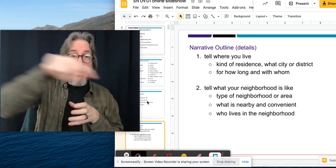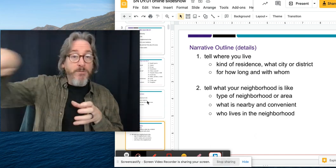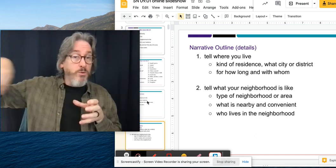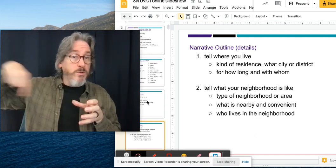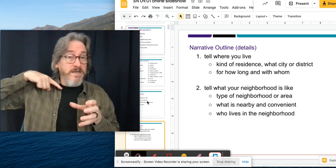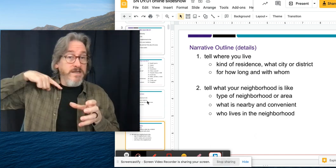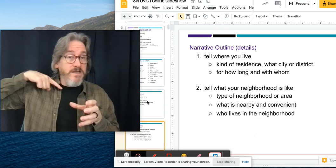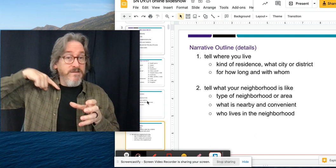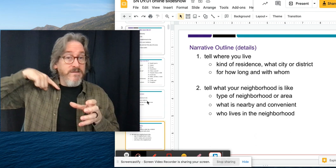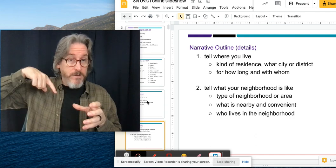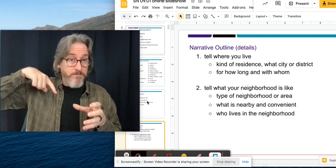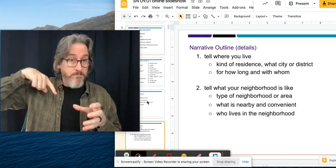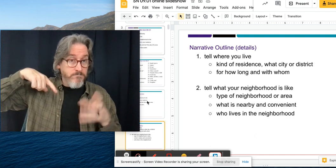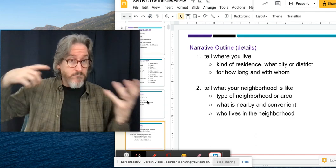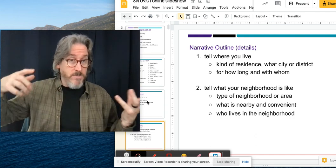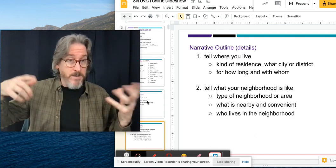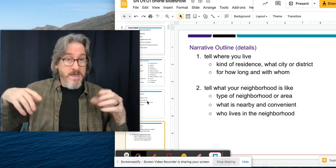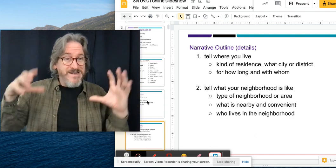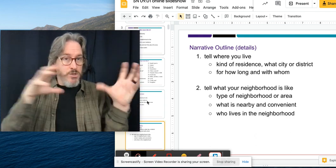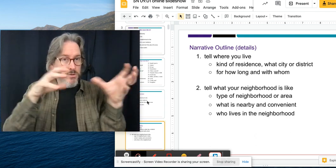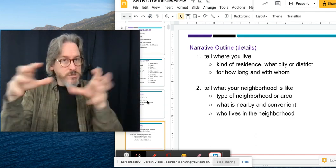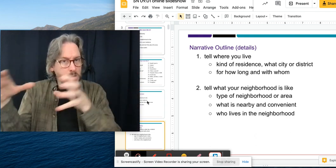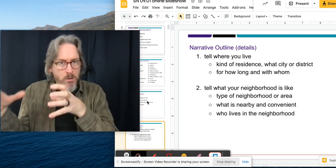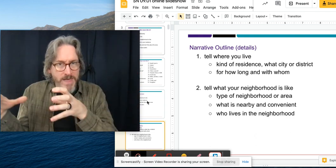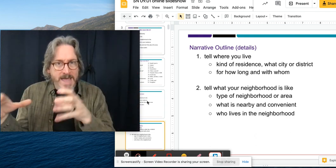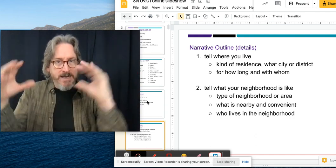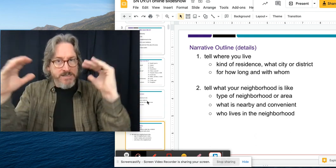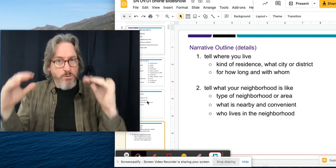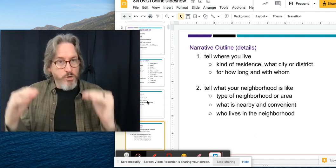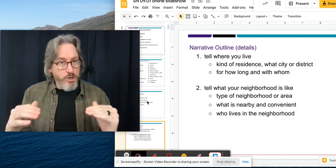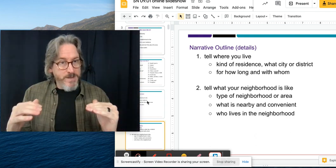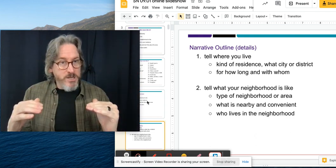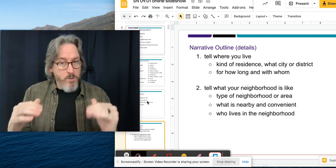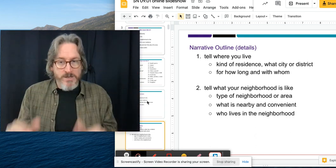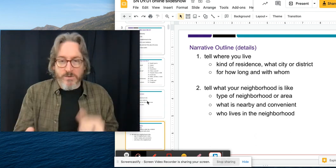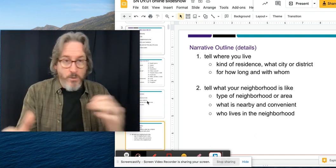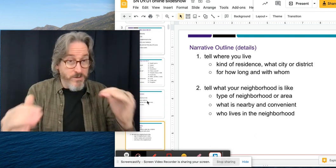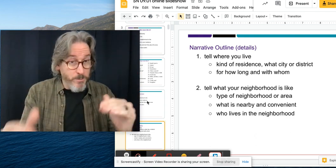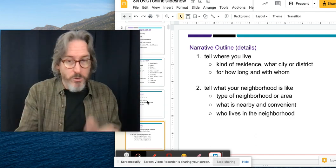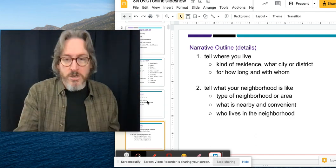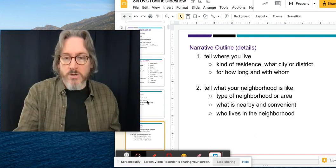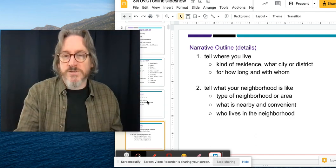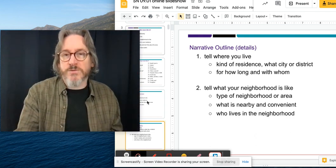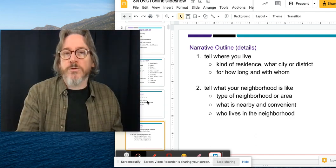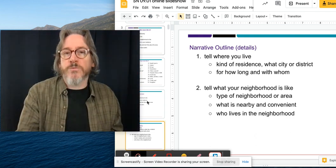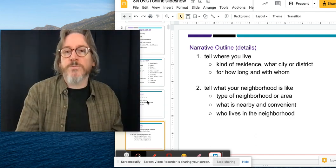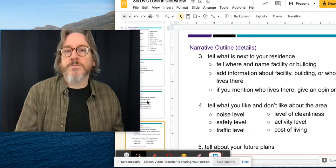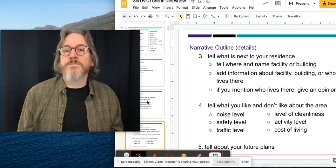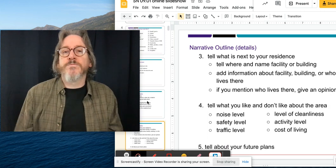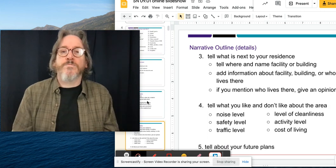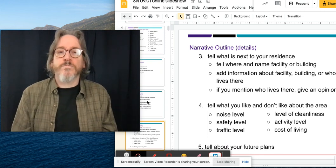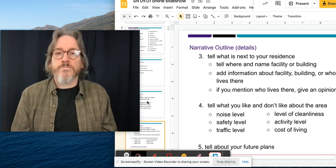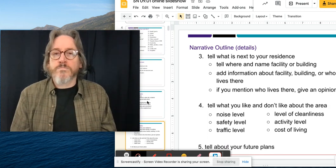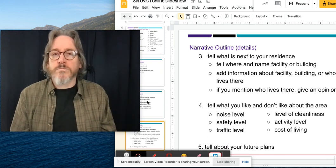the people who live in the area. Okay. So those are all the headings that we're going to be going through, or that the book goes through.